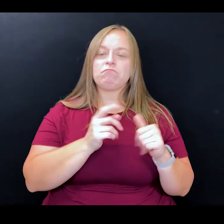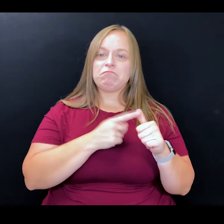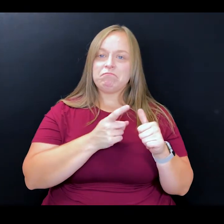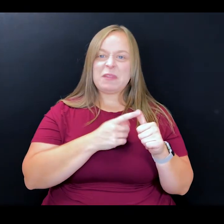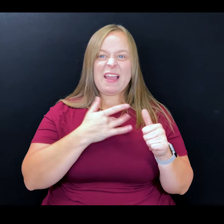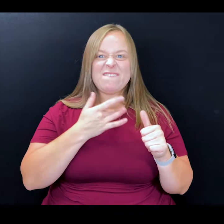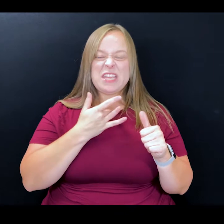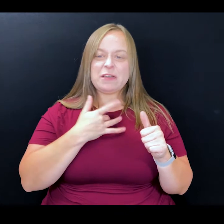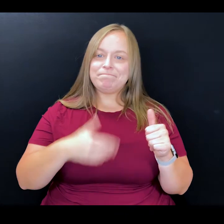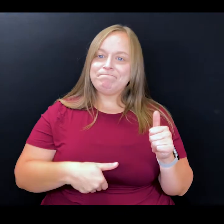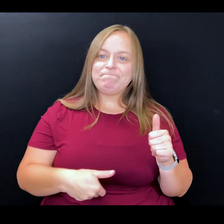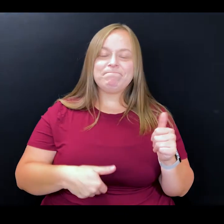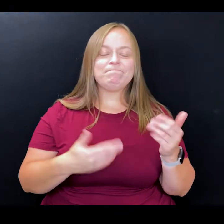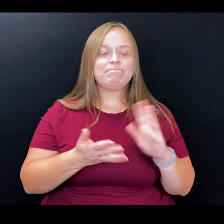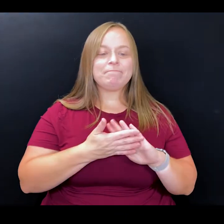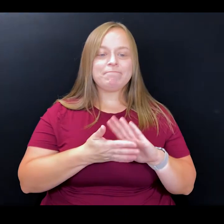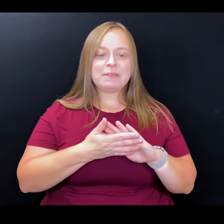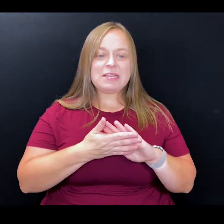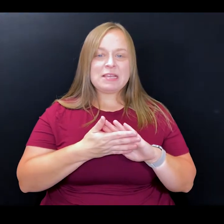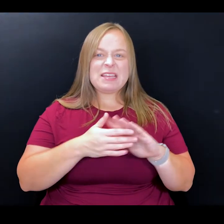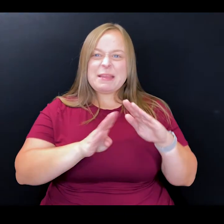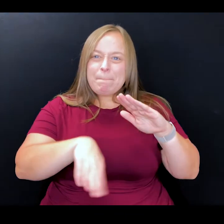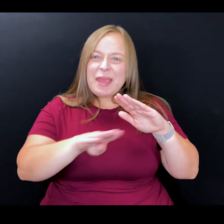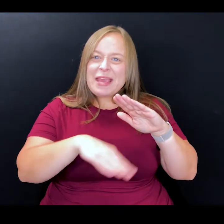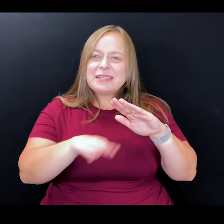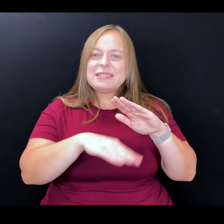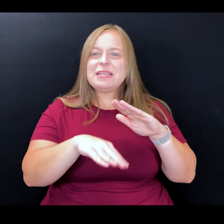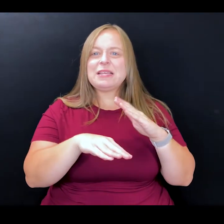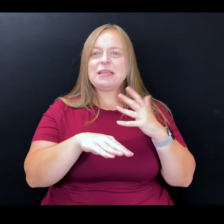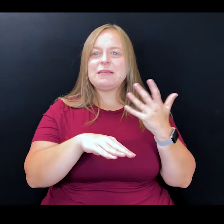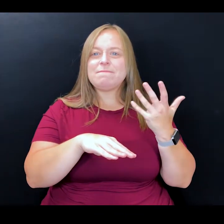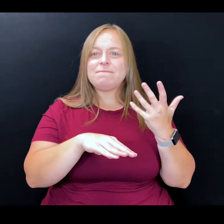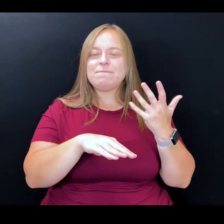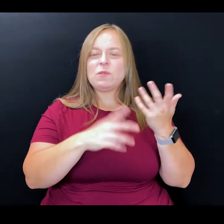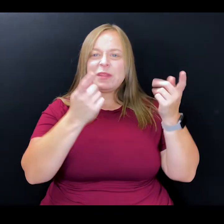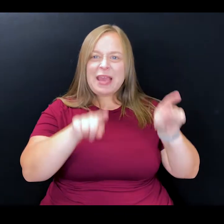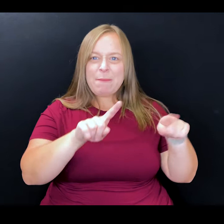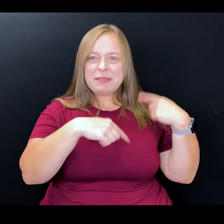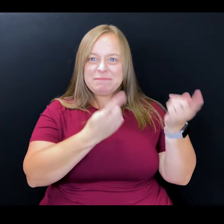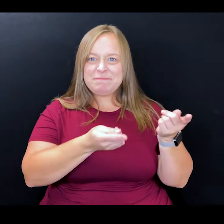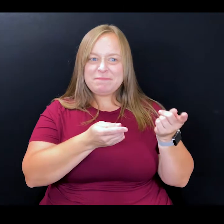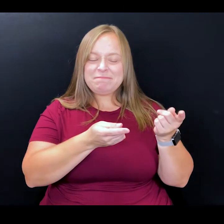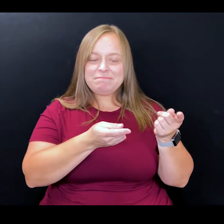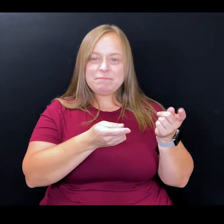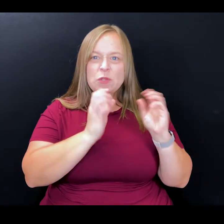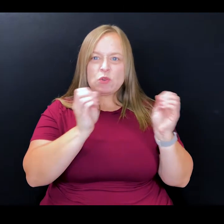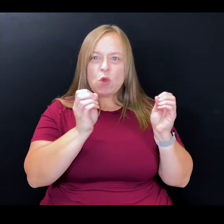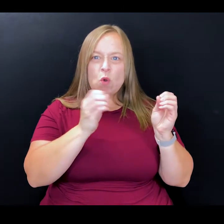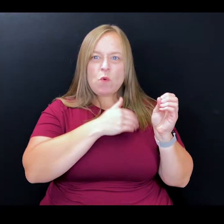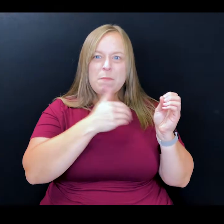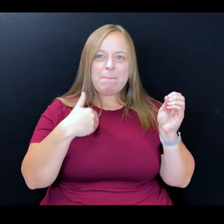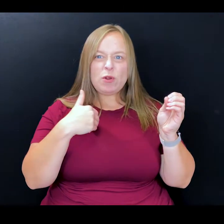what I really feel is just the basic of what has happened here is that there is